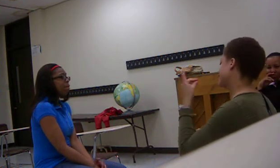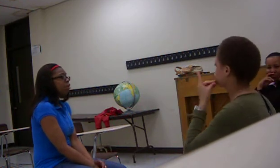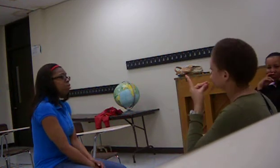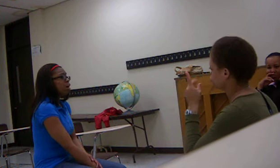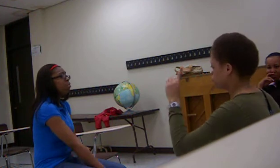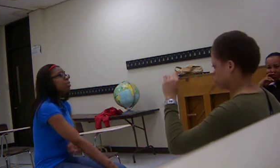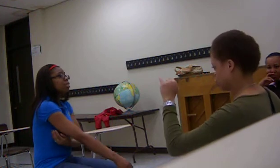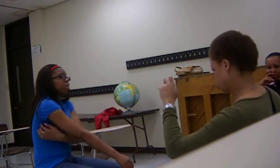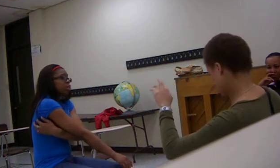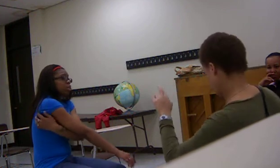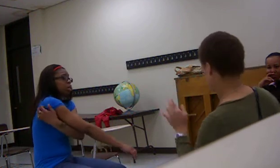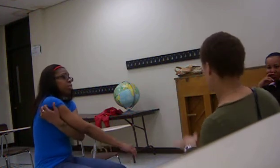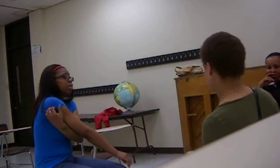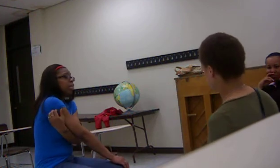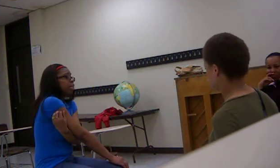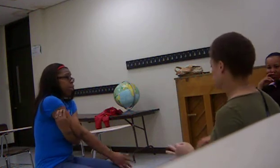So I was in the kitchen, and I was eating dinner.